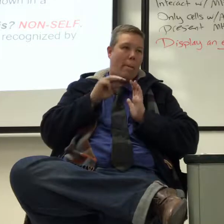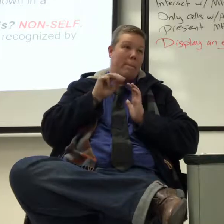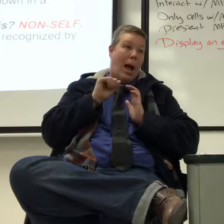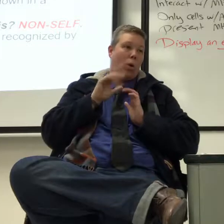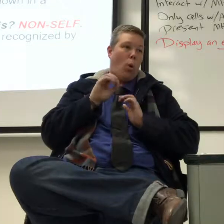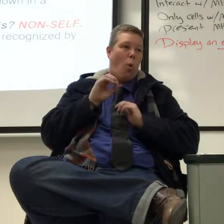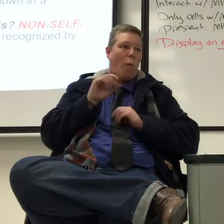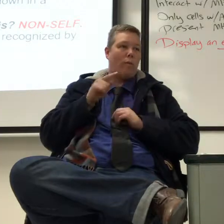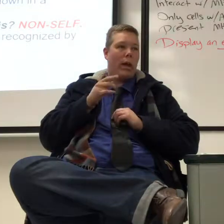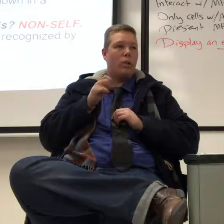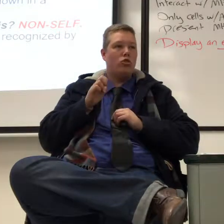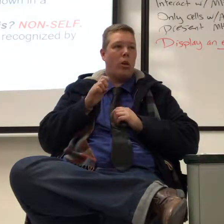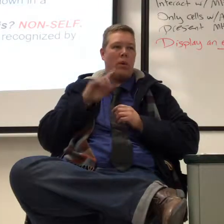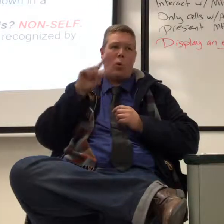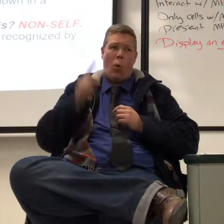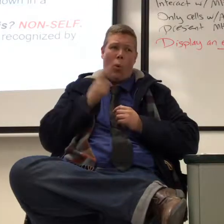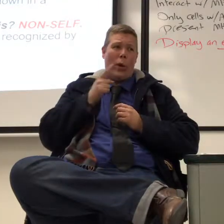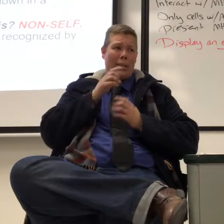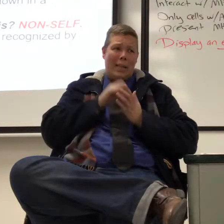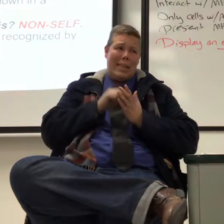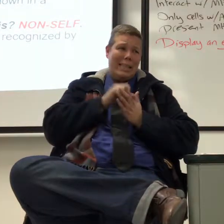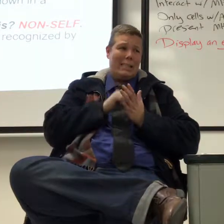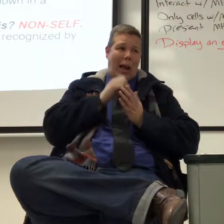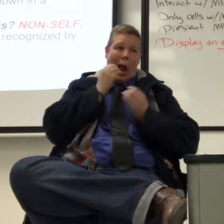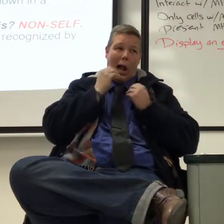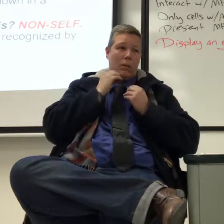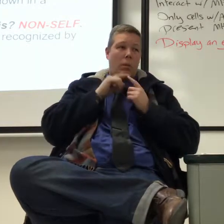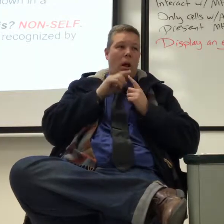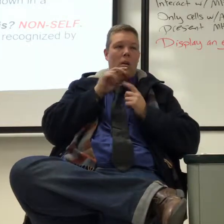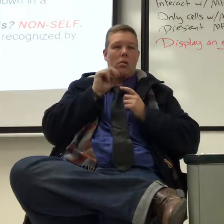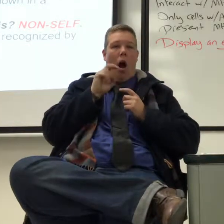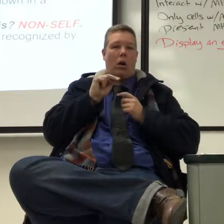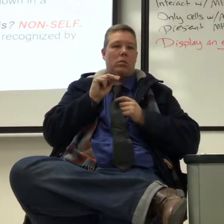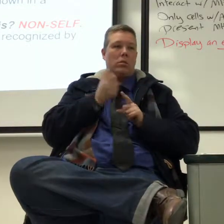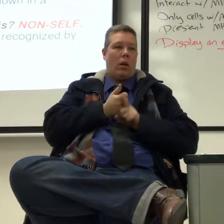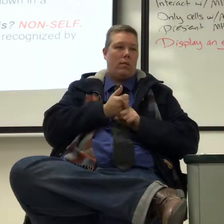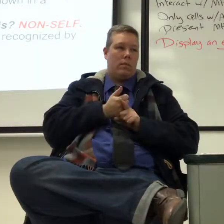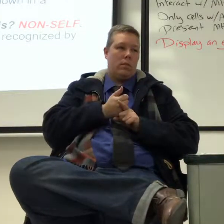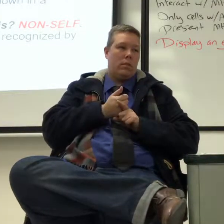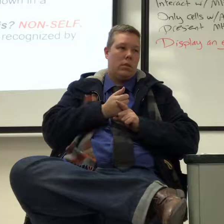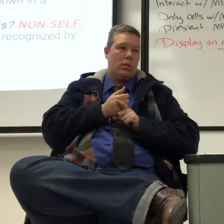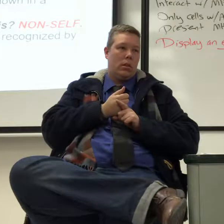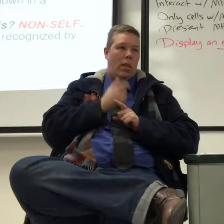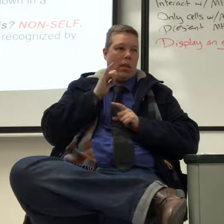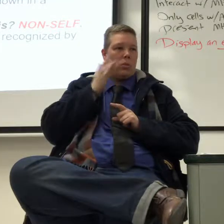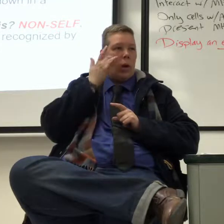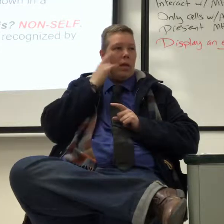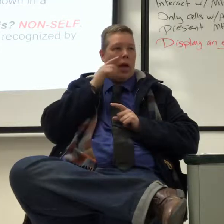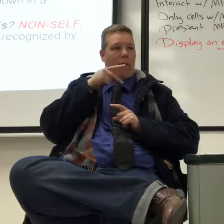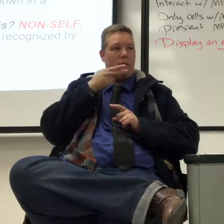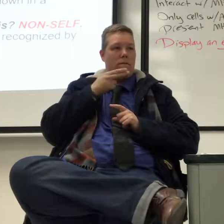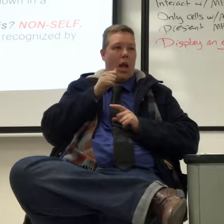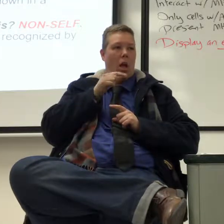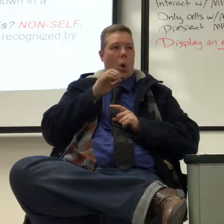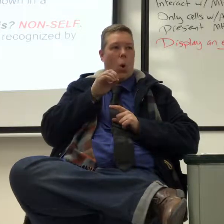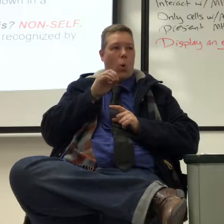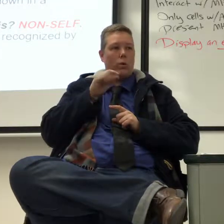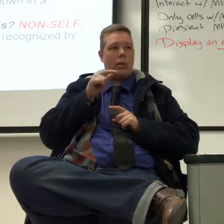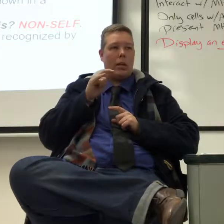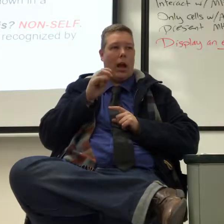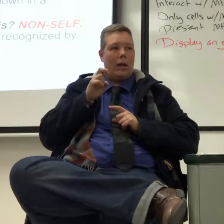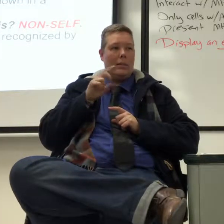eat non-self, always. That's why they've phagocytized it in the first